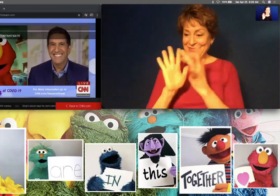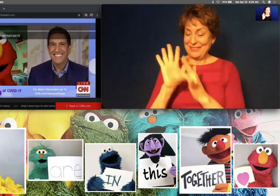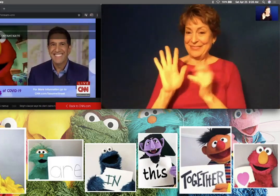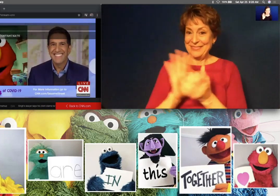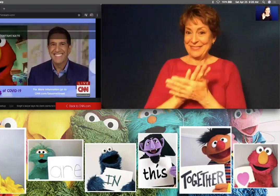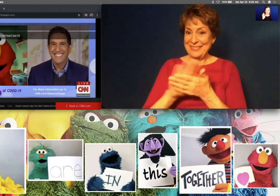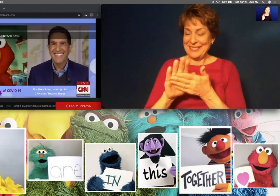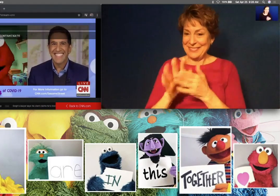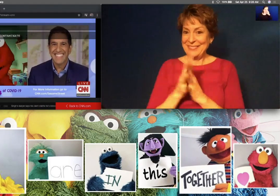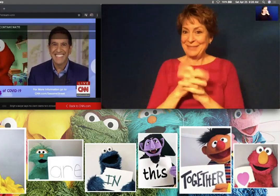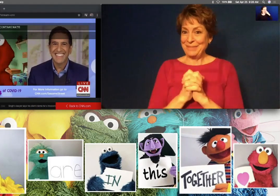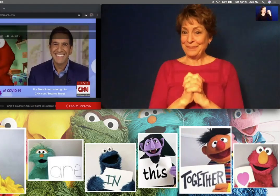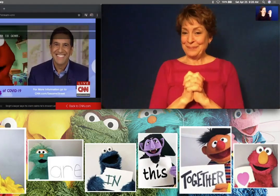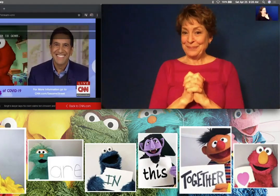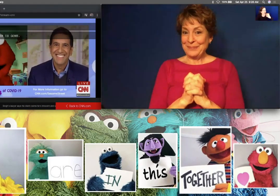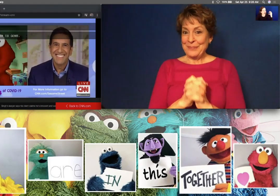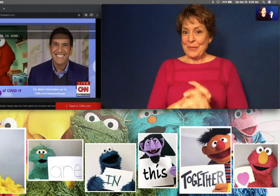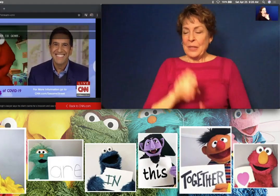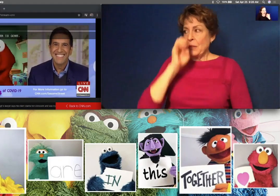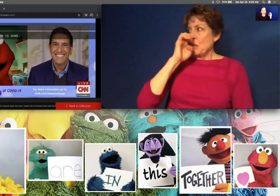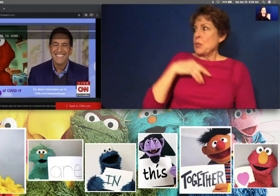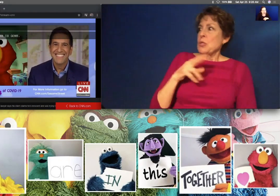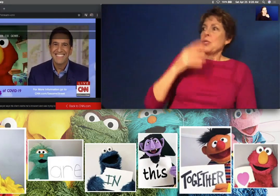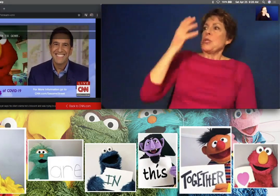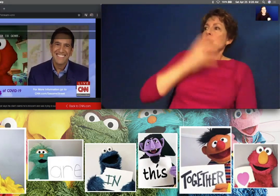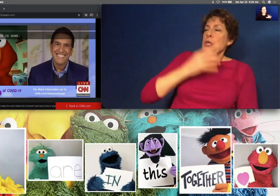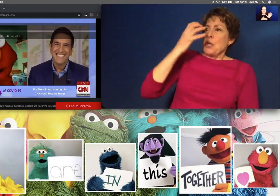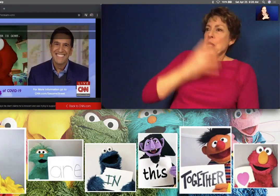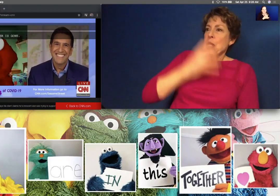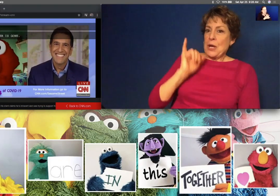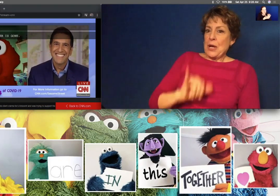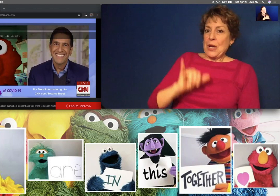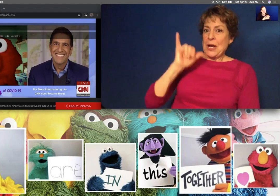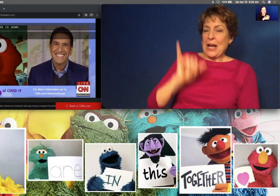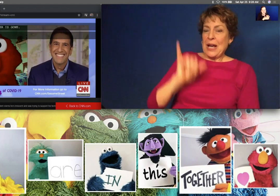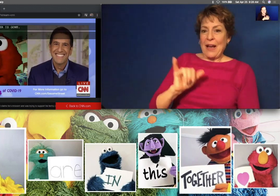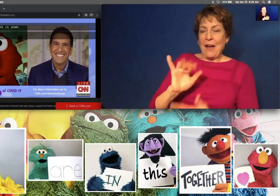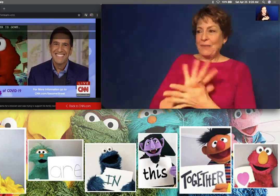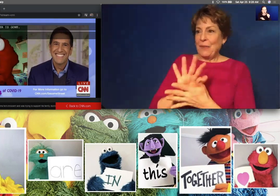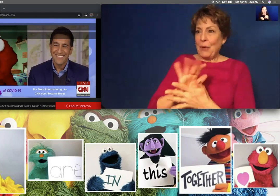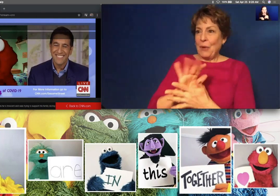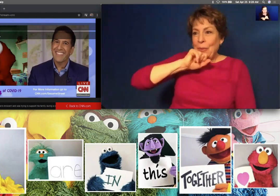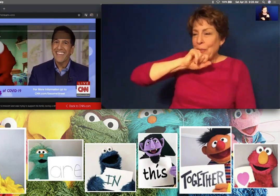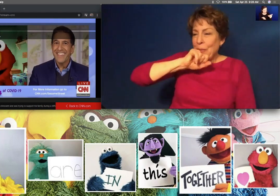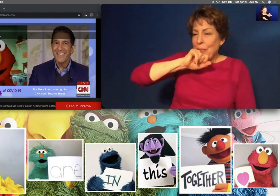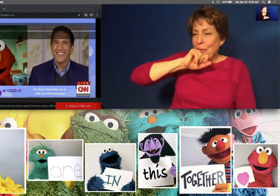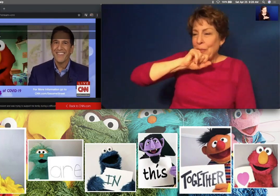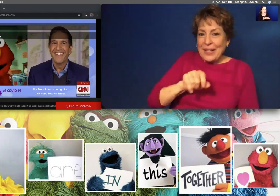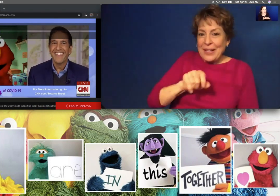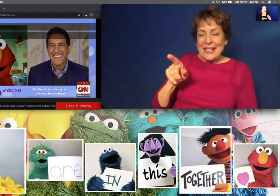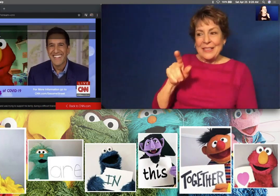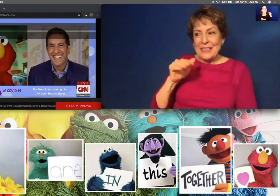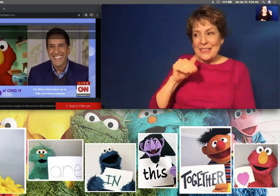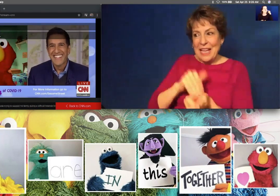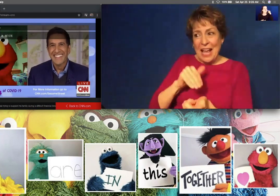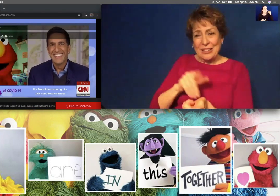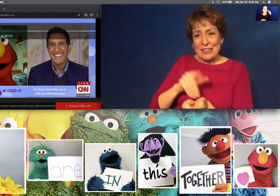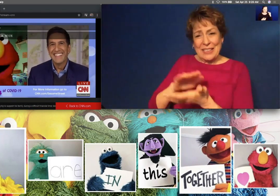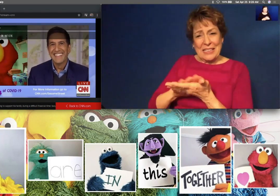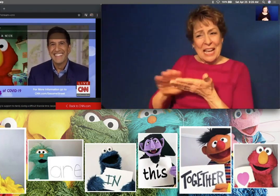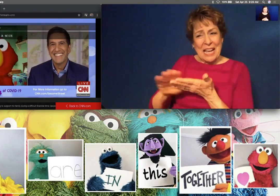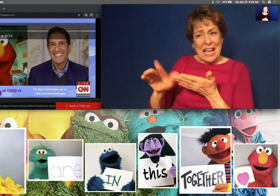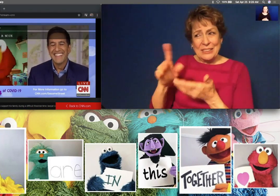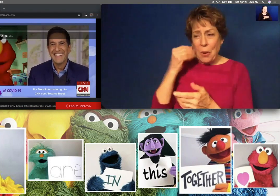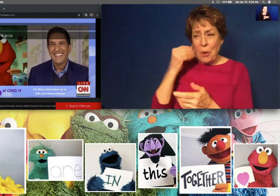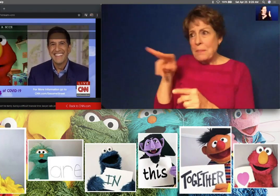Wow! Elmo loved that video. Dr. Sanja, you have a nice voice. Why, thank you. Oh,